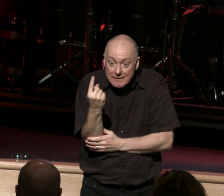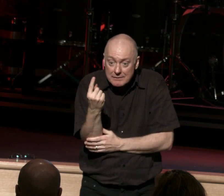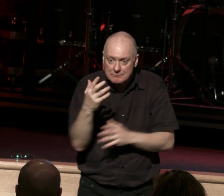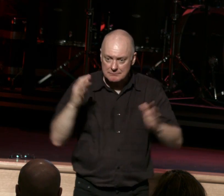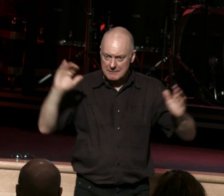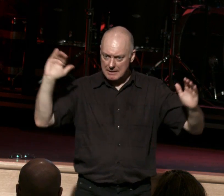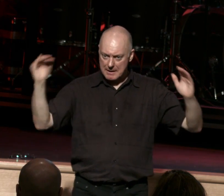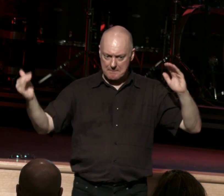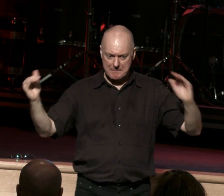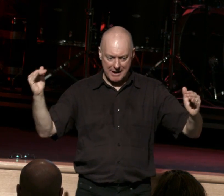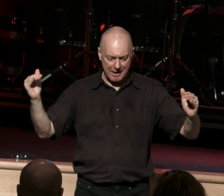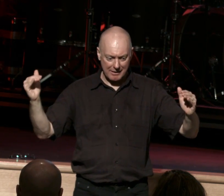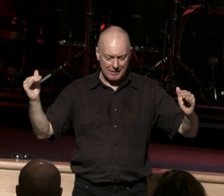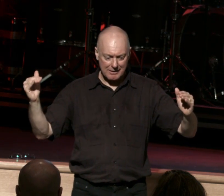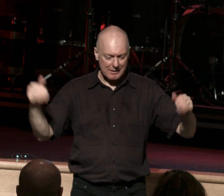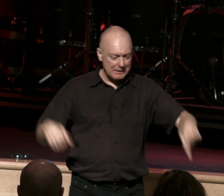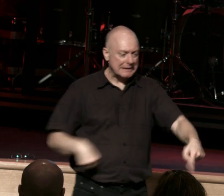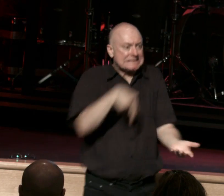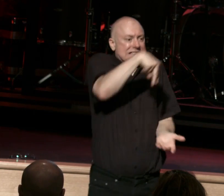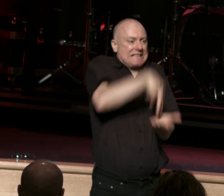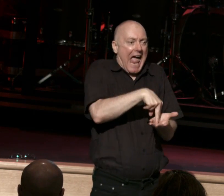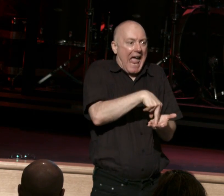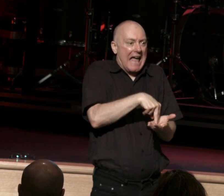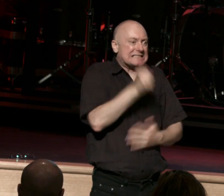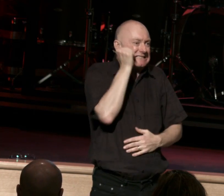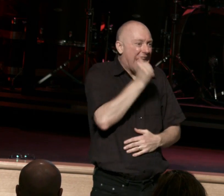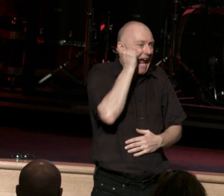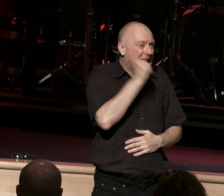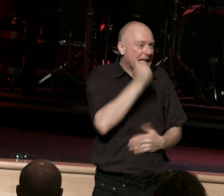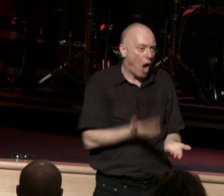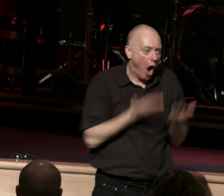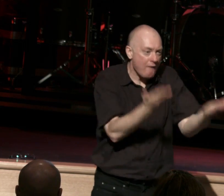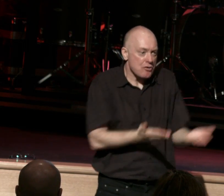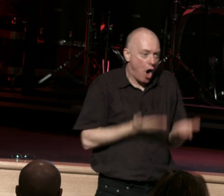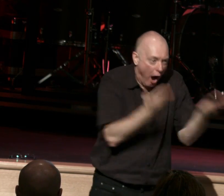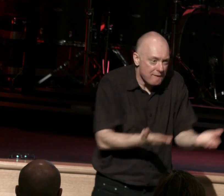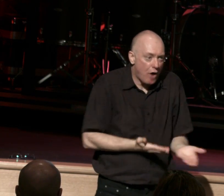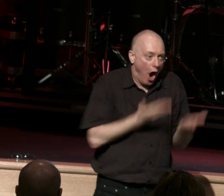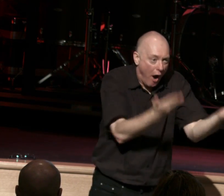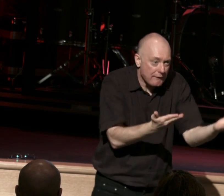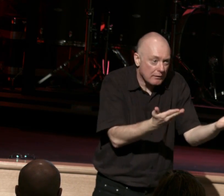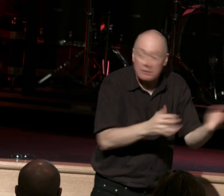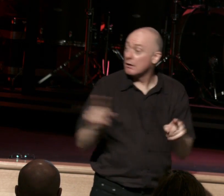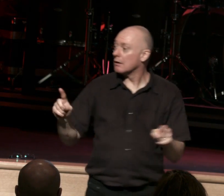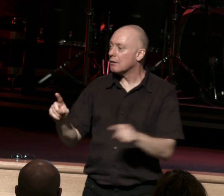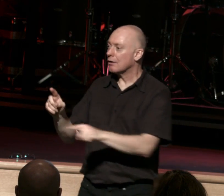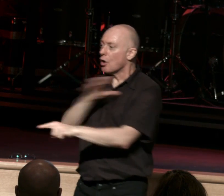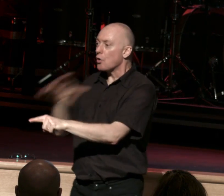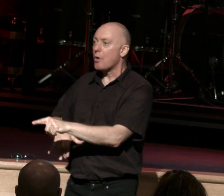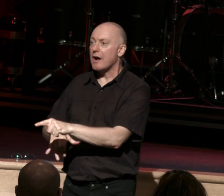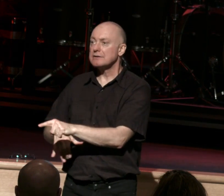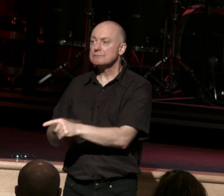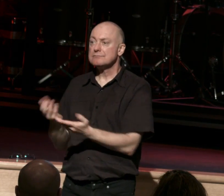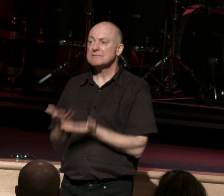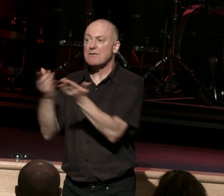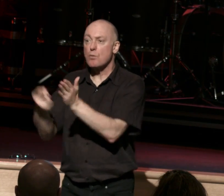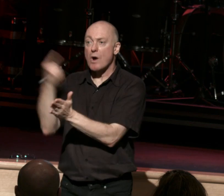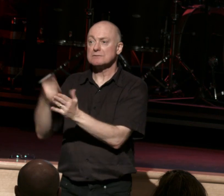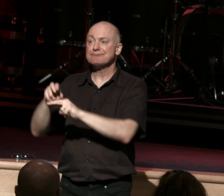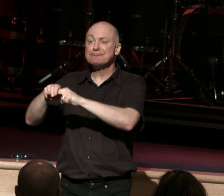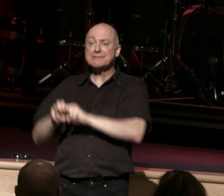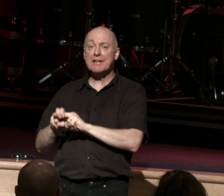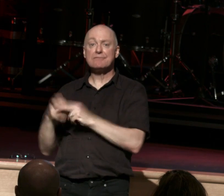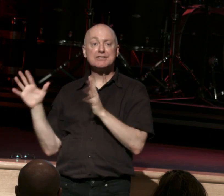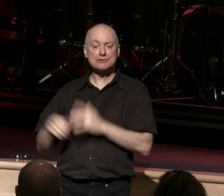11, the contrast between standing daily and then between Christ sitting down